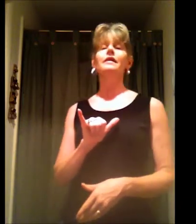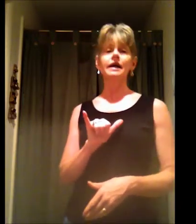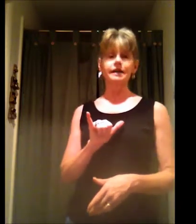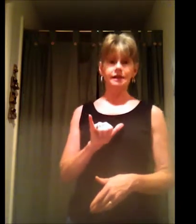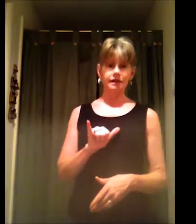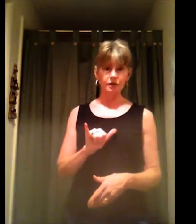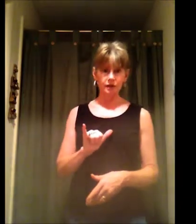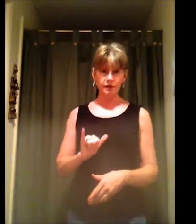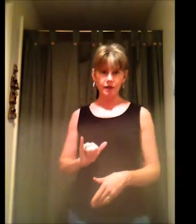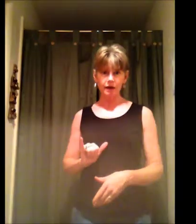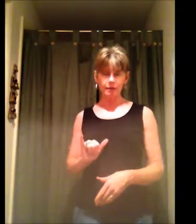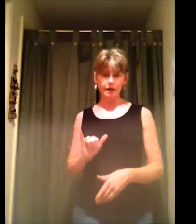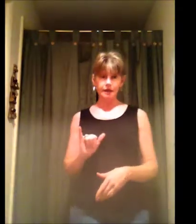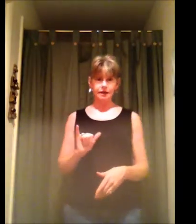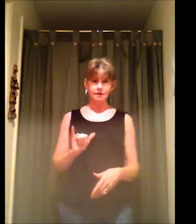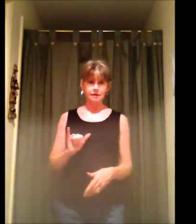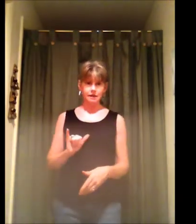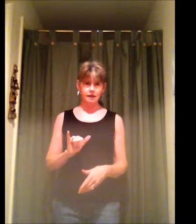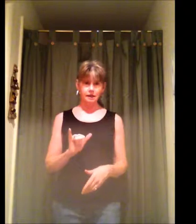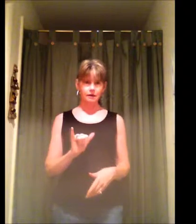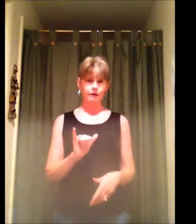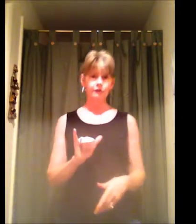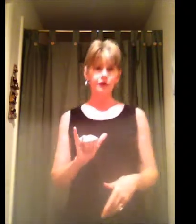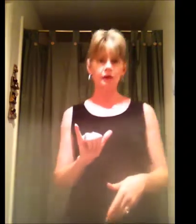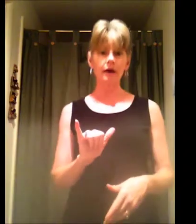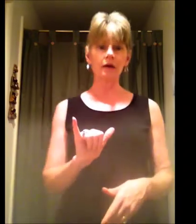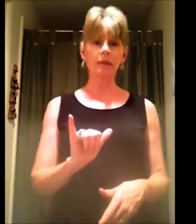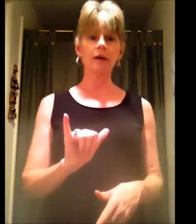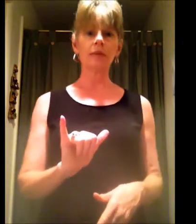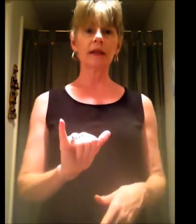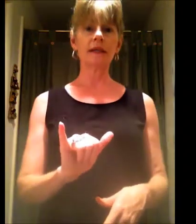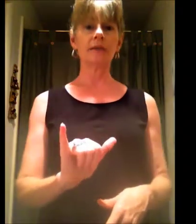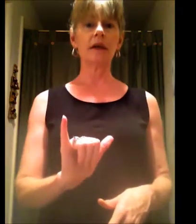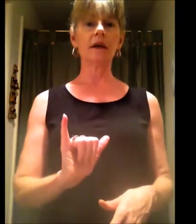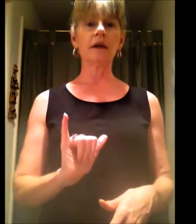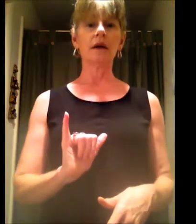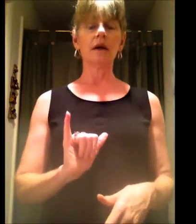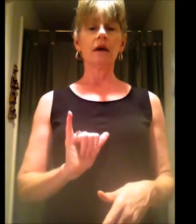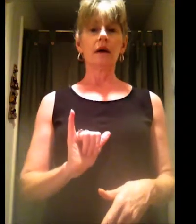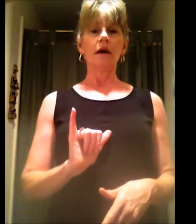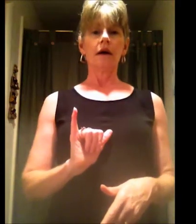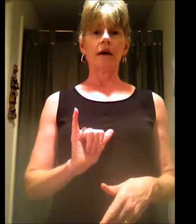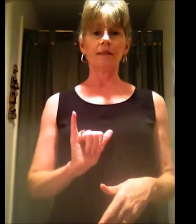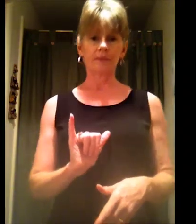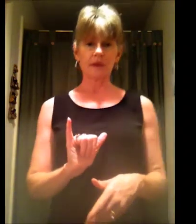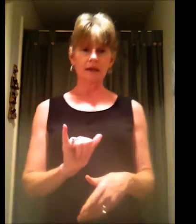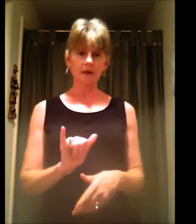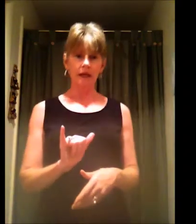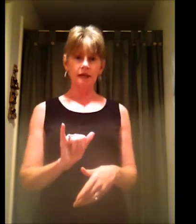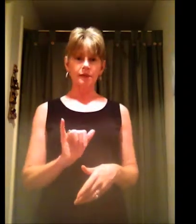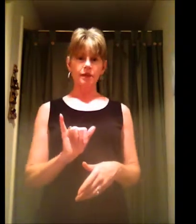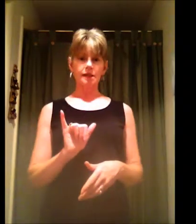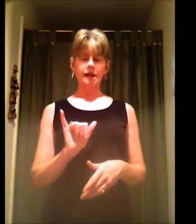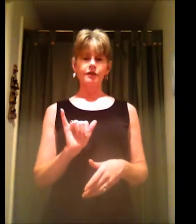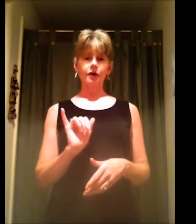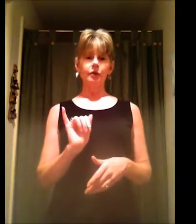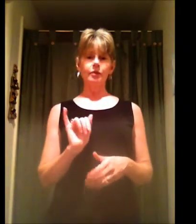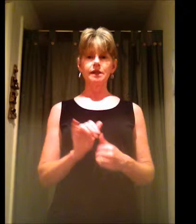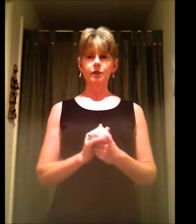light is hitting just right on my hands and I can't quite figure out a better place to be. So I guess we'll just have to hope this works